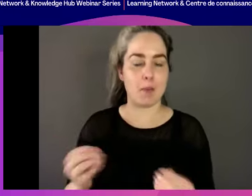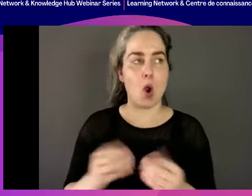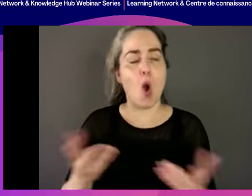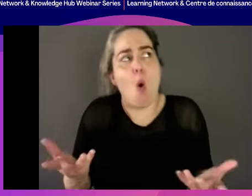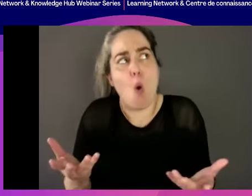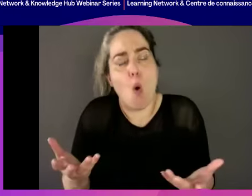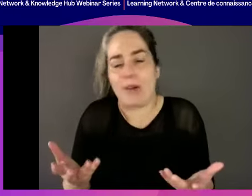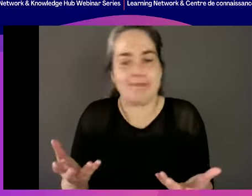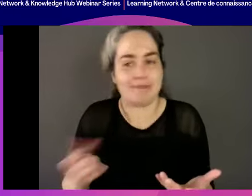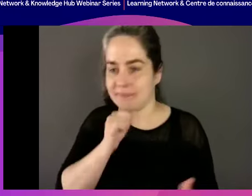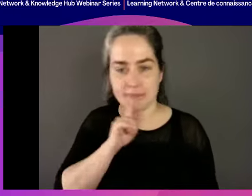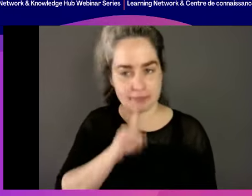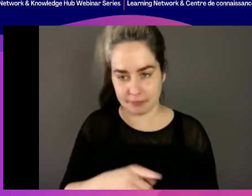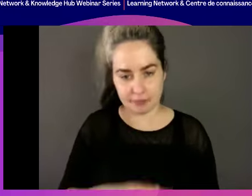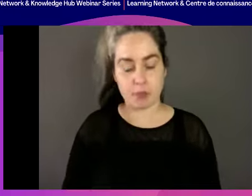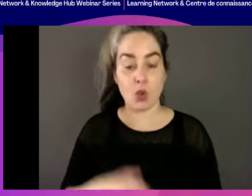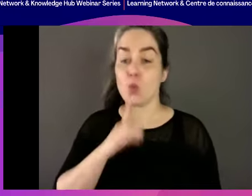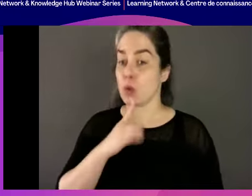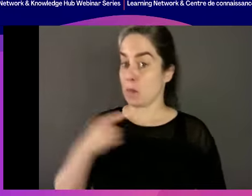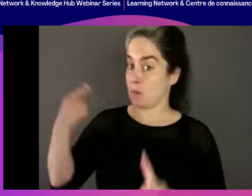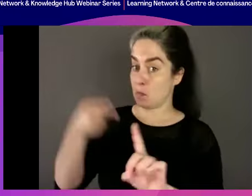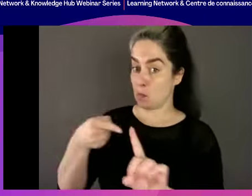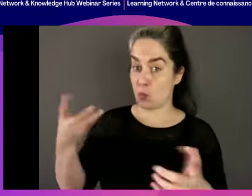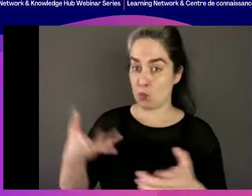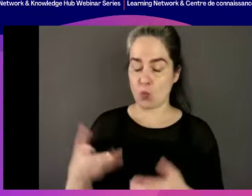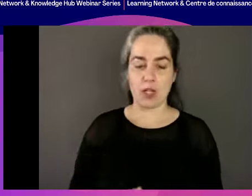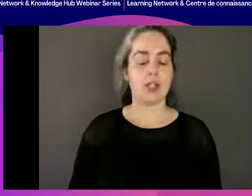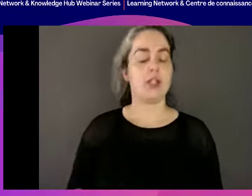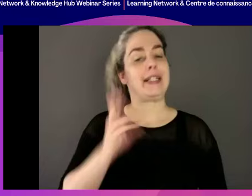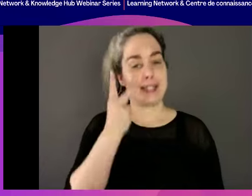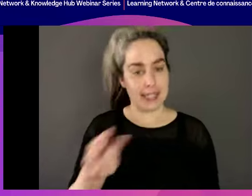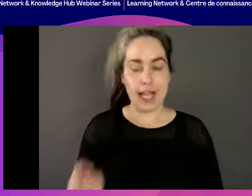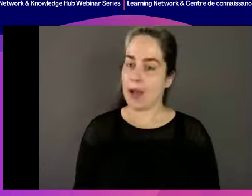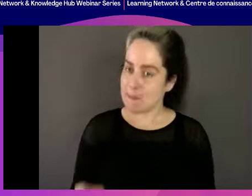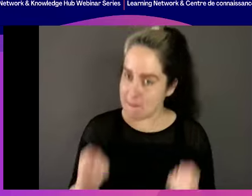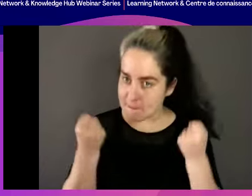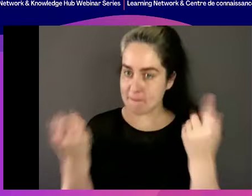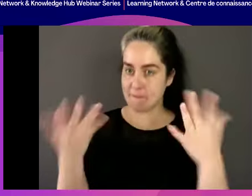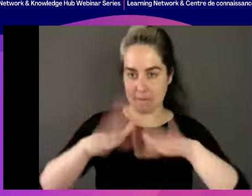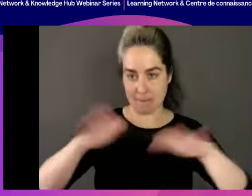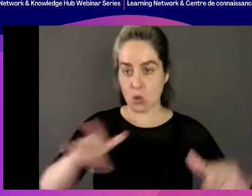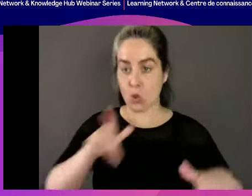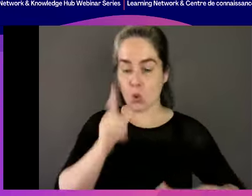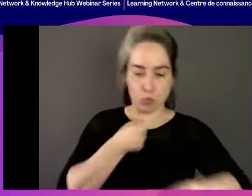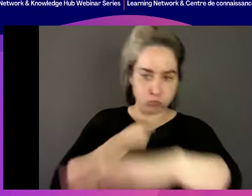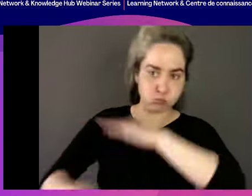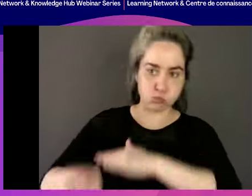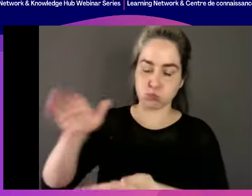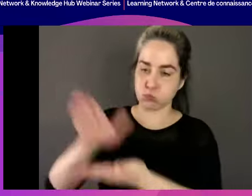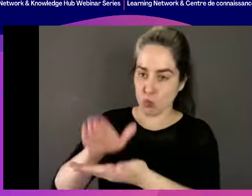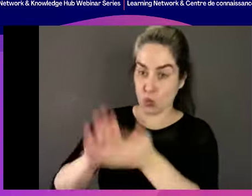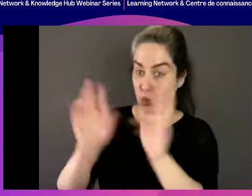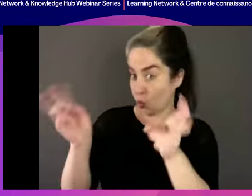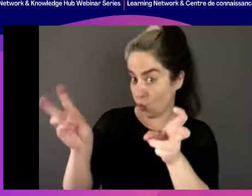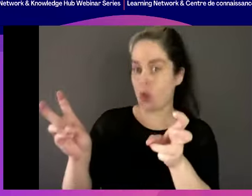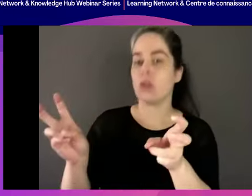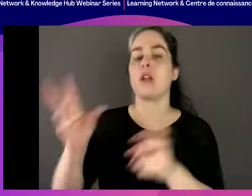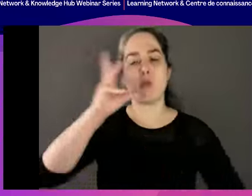the very high proportions of children who went to residential school who were exposed to a variety of